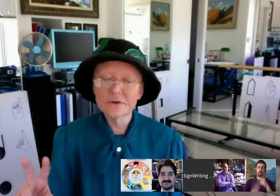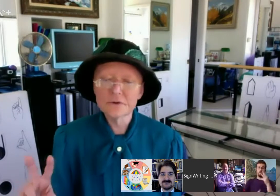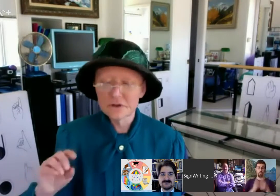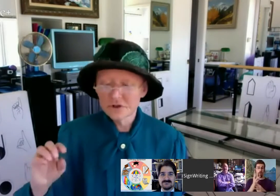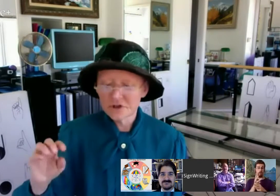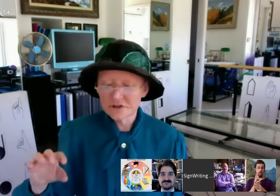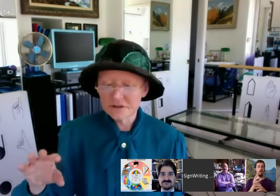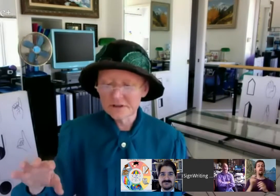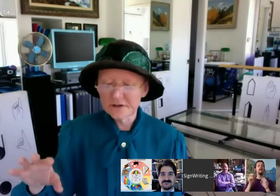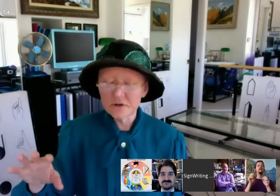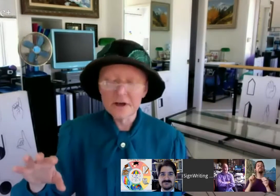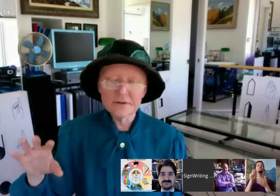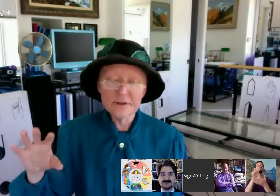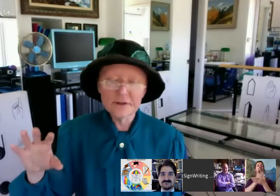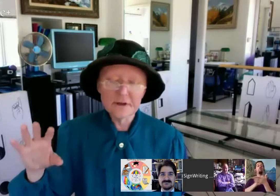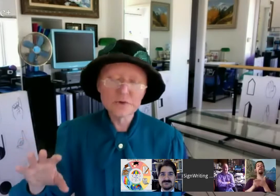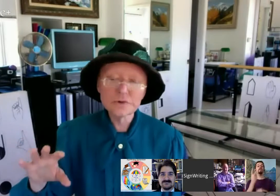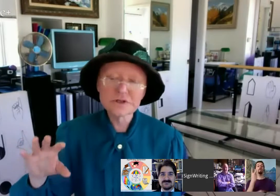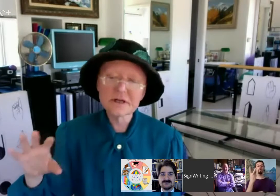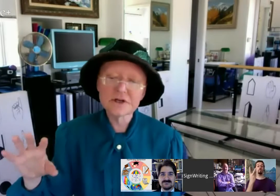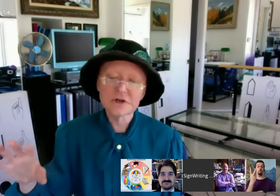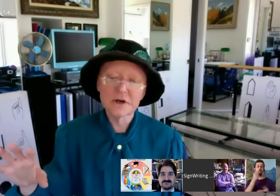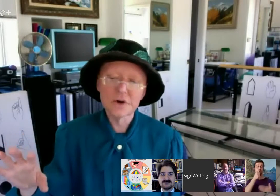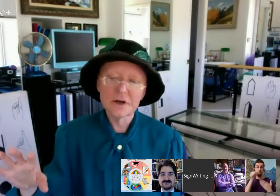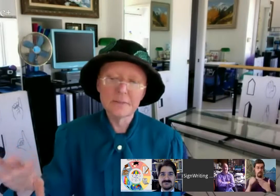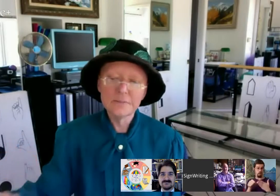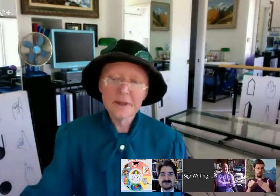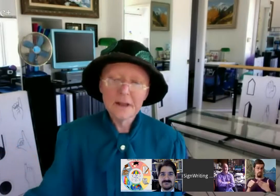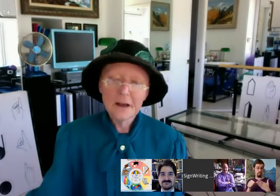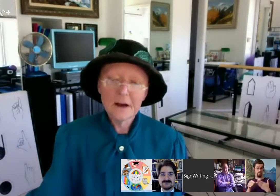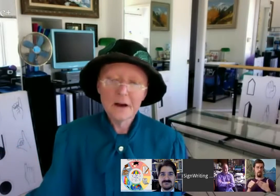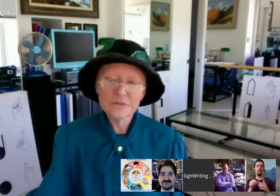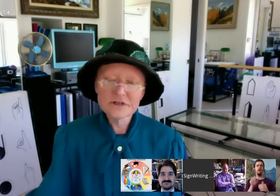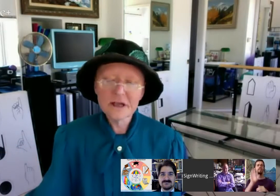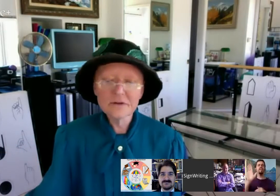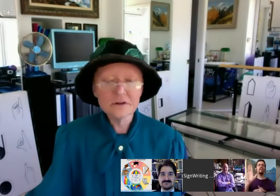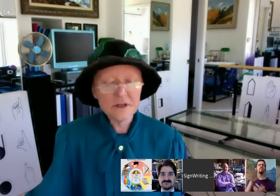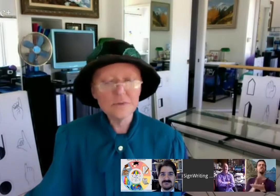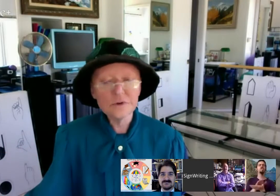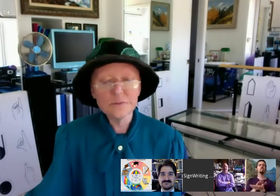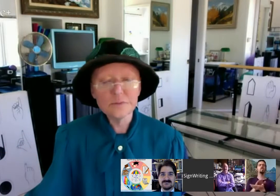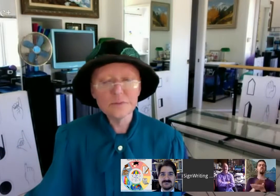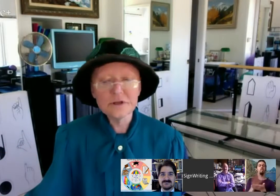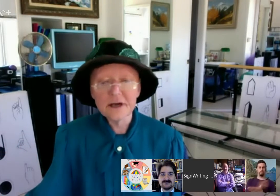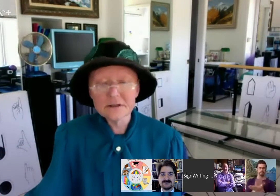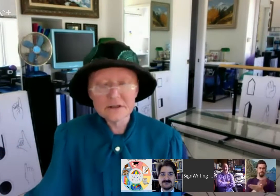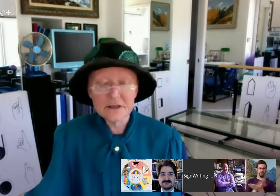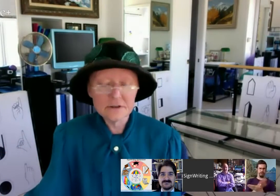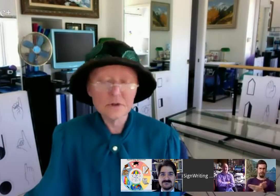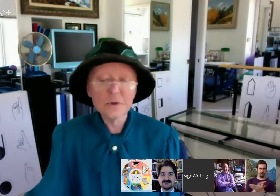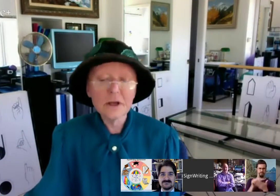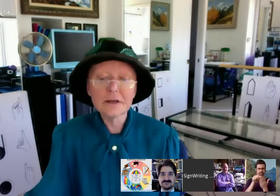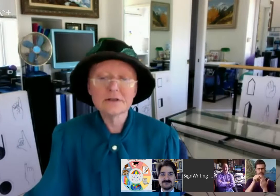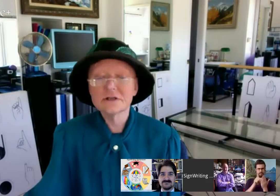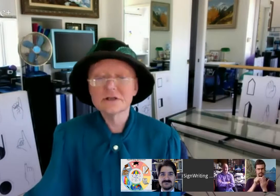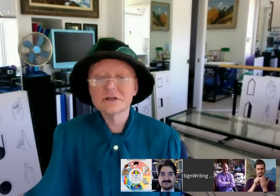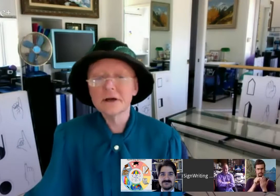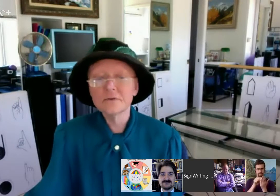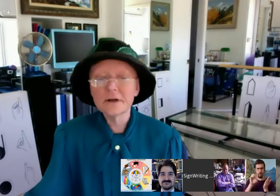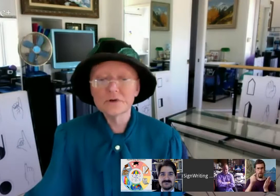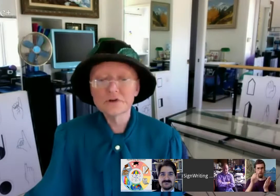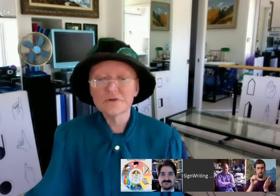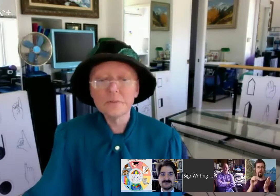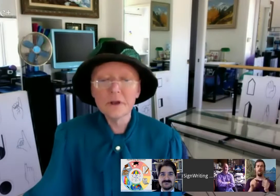2 letters, just a letter on their school stationery, saying that they would be delighted to get